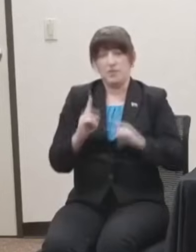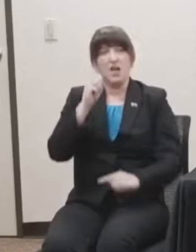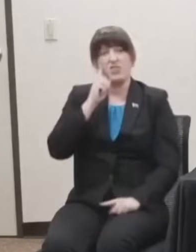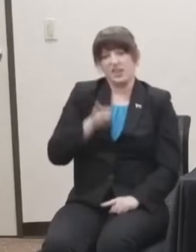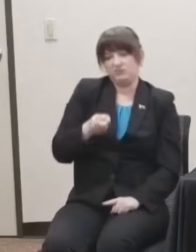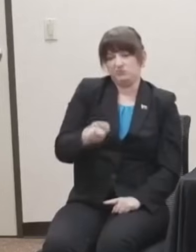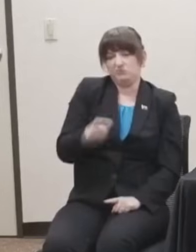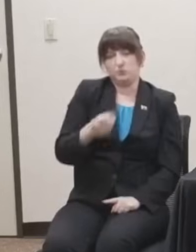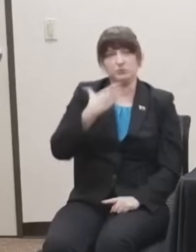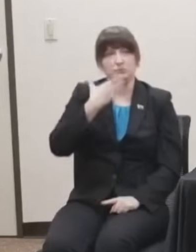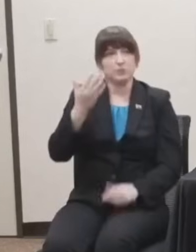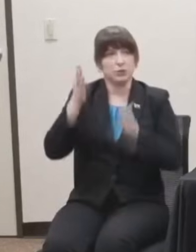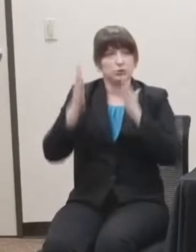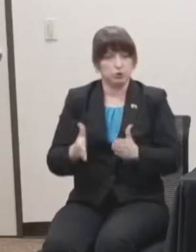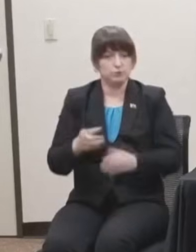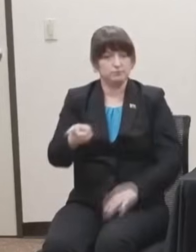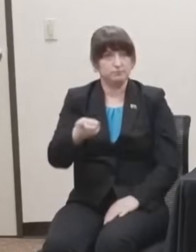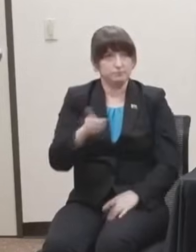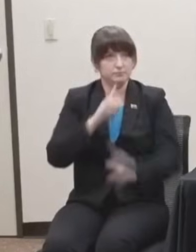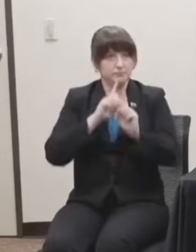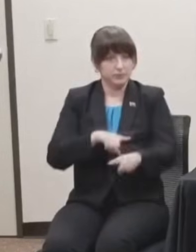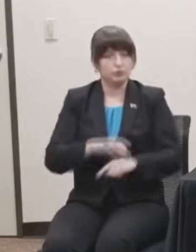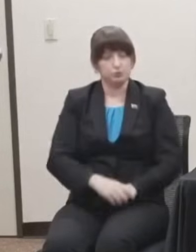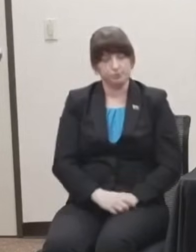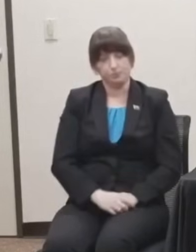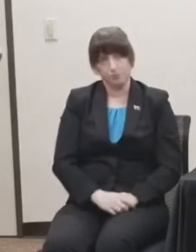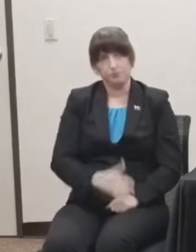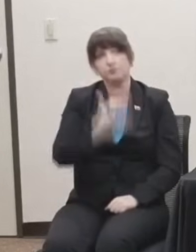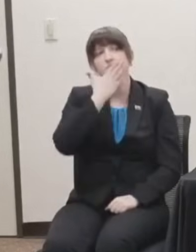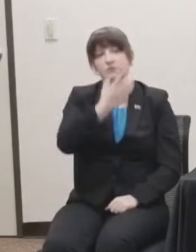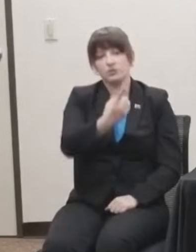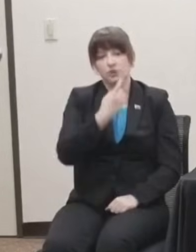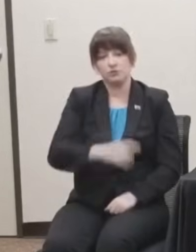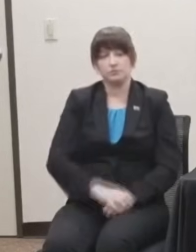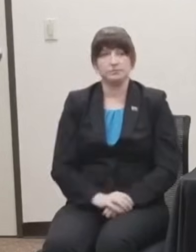question and let them give you that answer. It's a good question. Thank you. Thank you, everyone. thank you all.